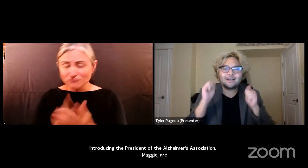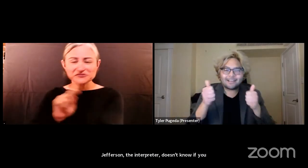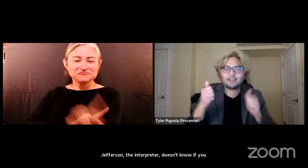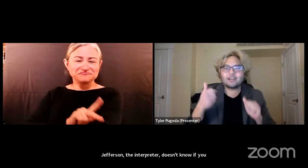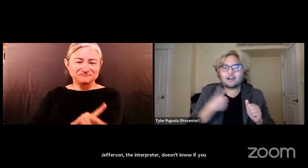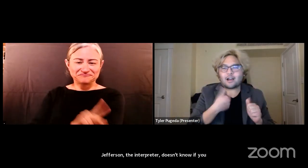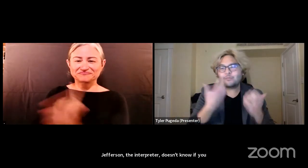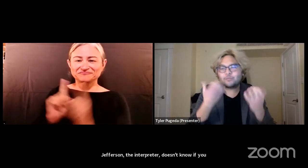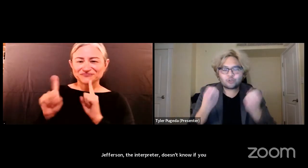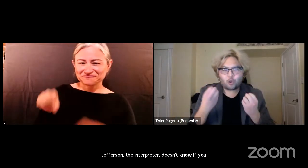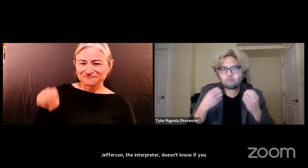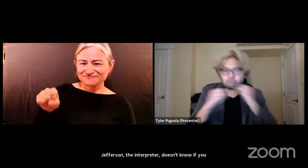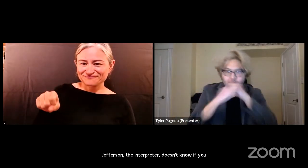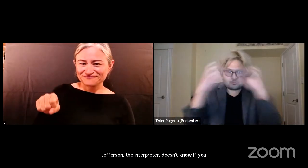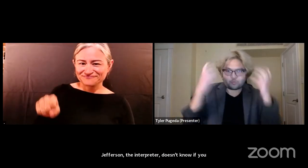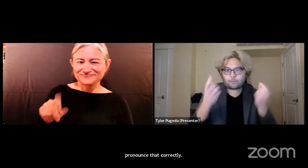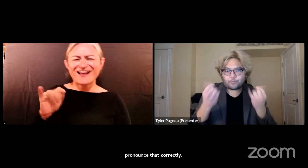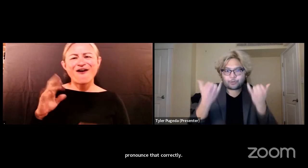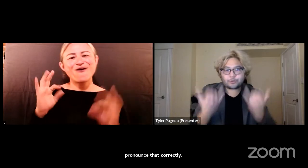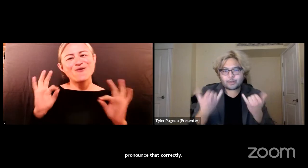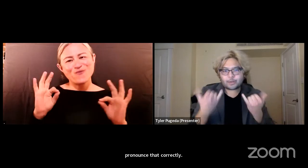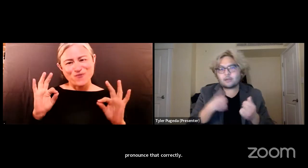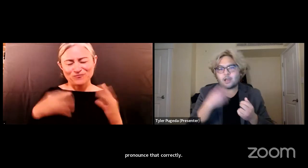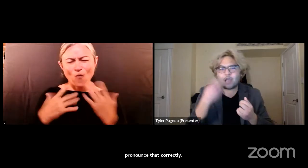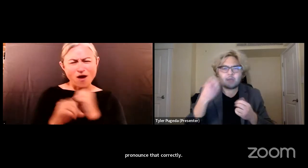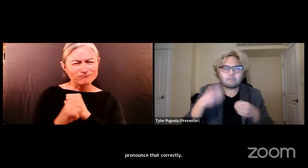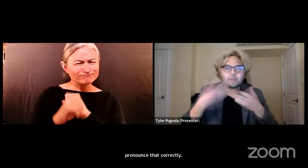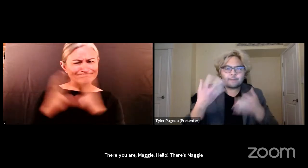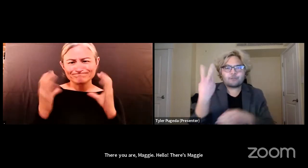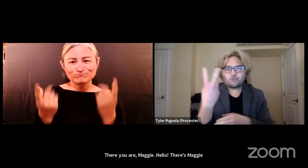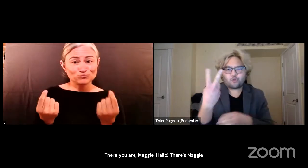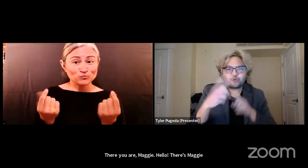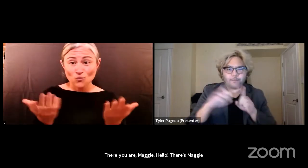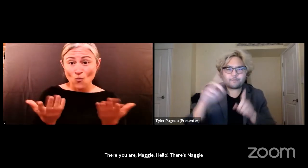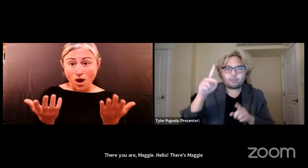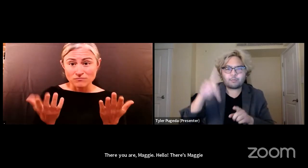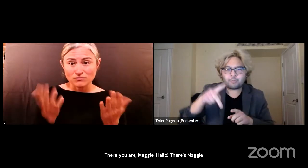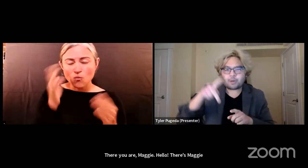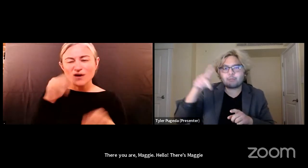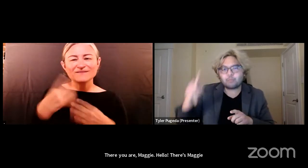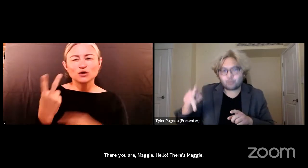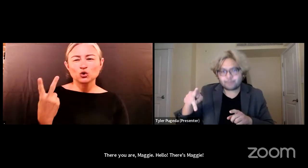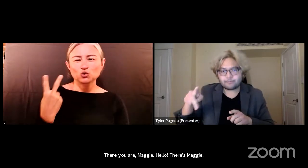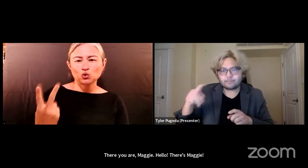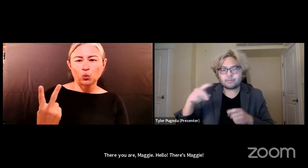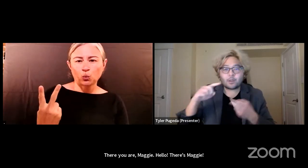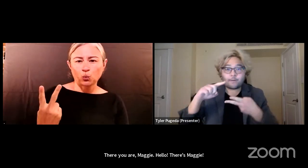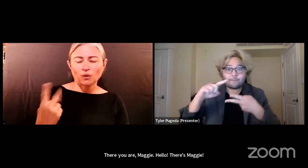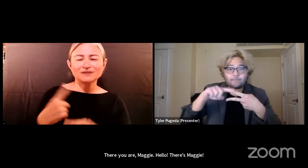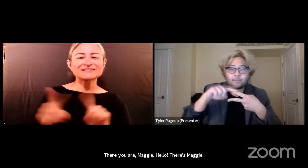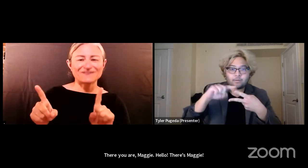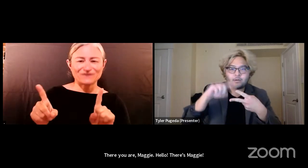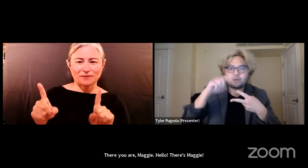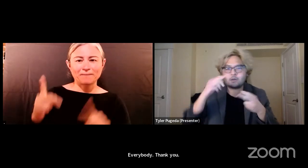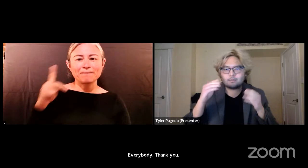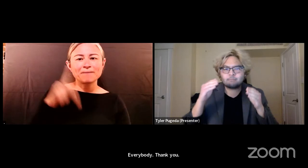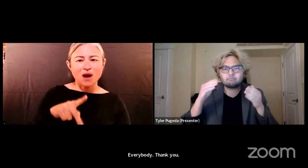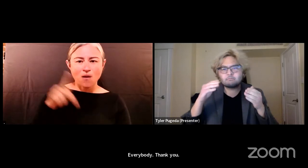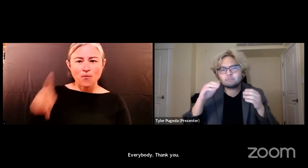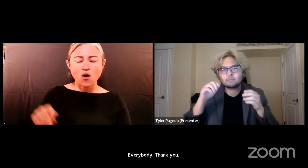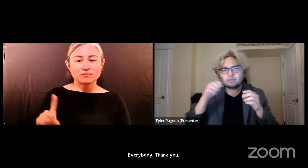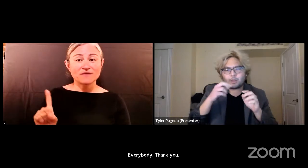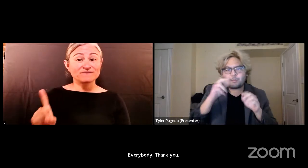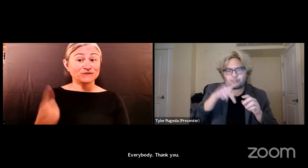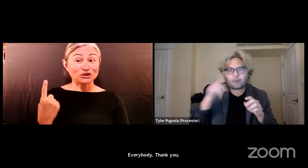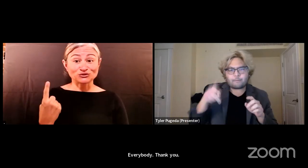Karen says, we're ready. Tyler says, terrific. So, overview of what to do today. I have two different PowerPoints for you. The